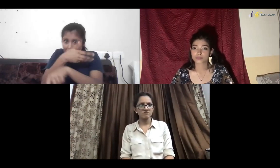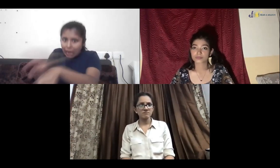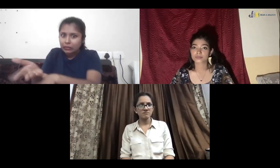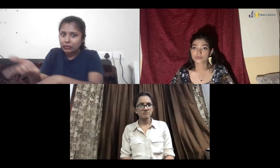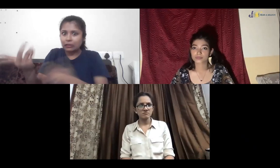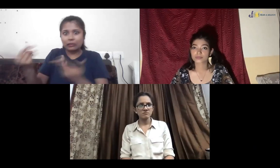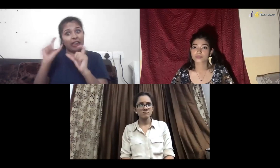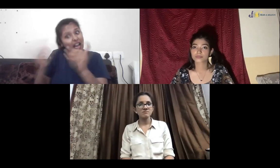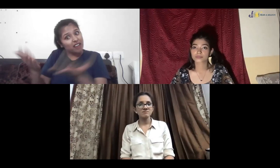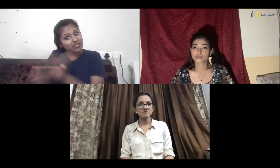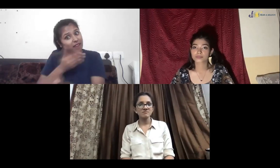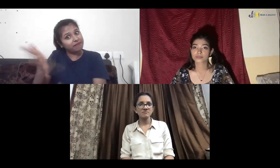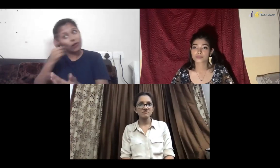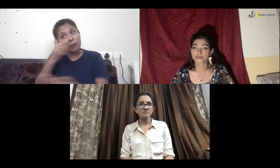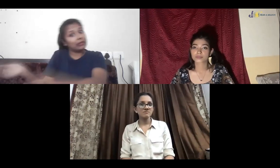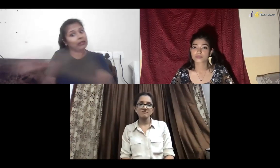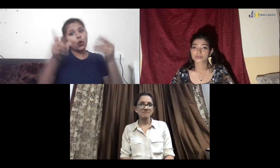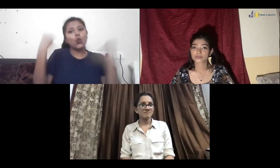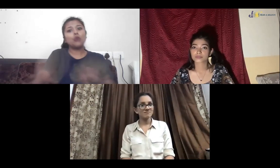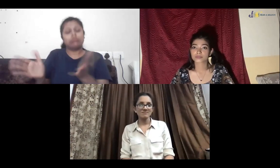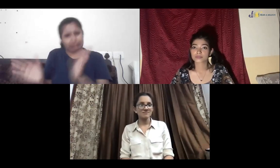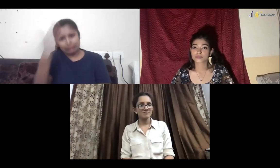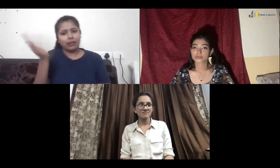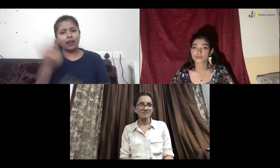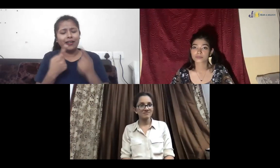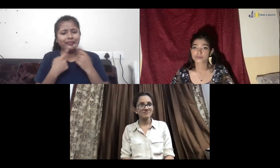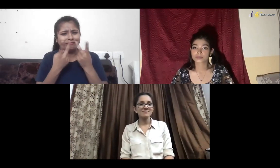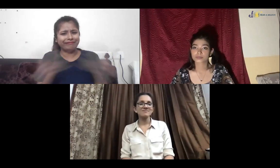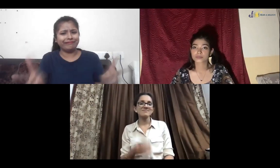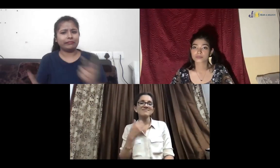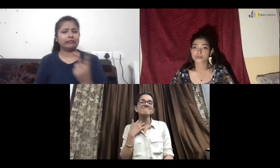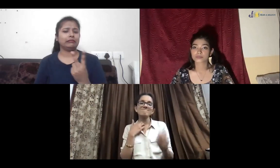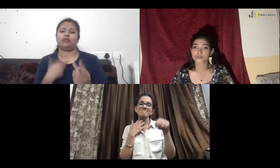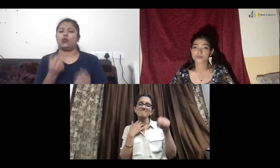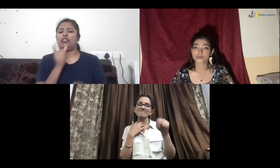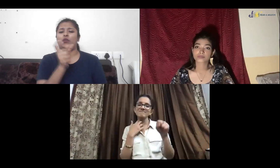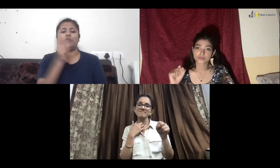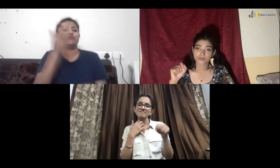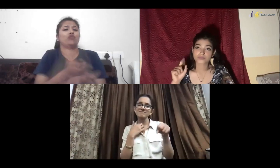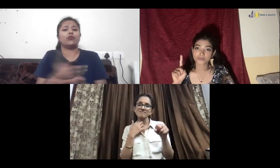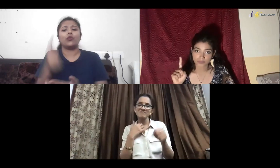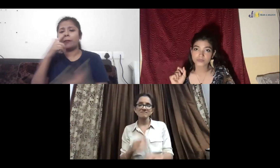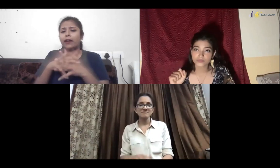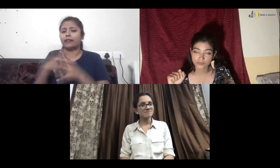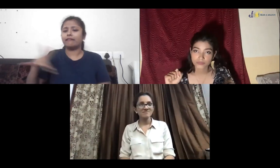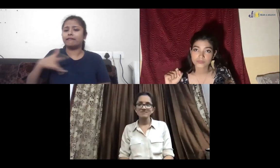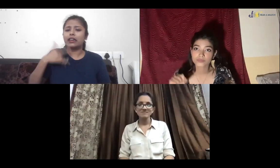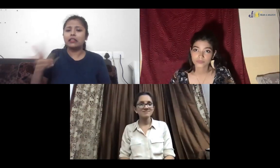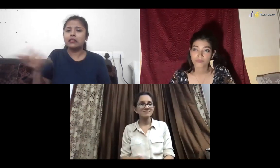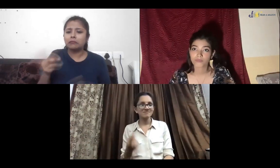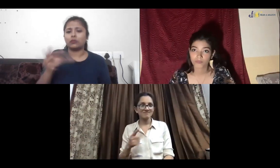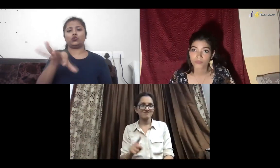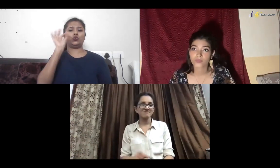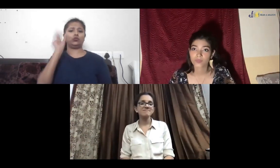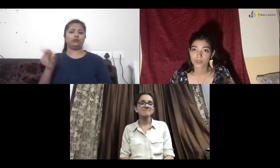different opinion from the people. If they are being late, then they said ki you will